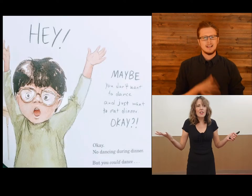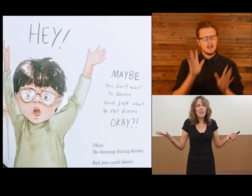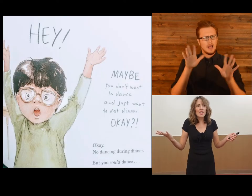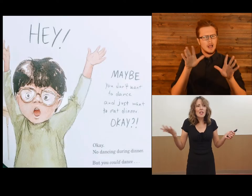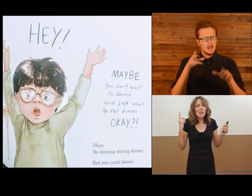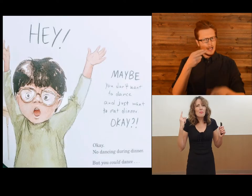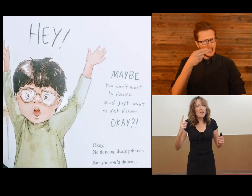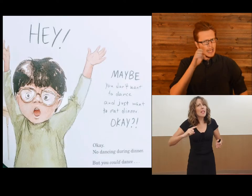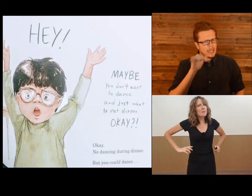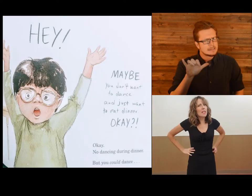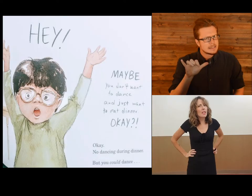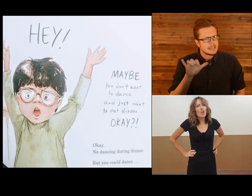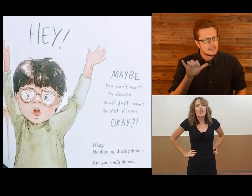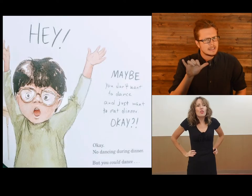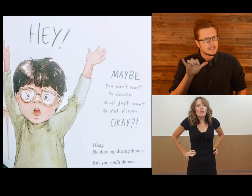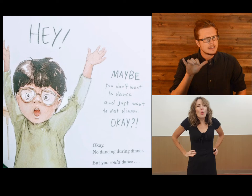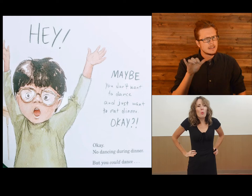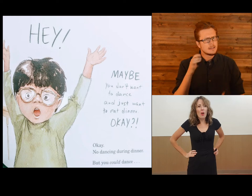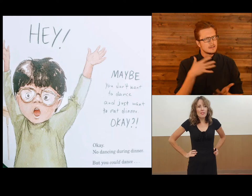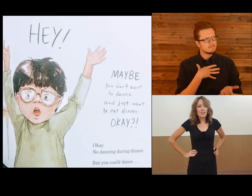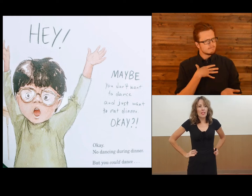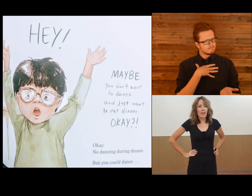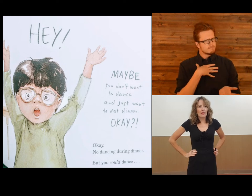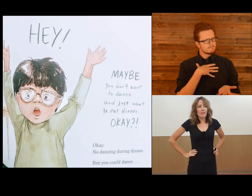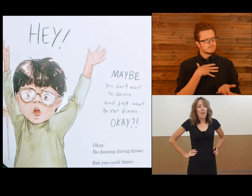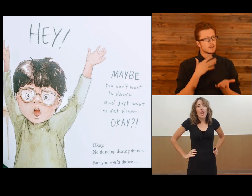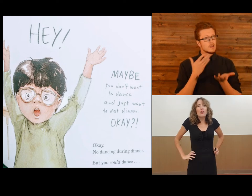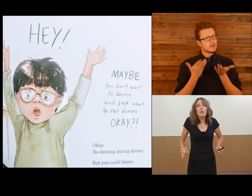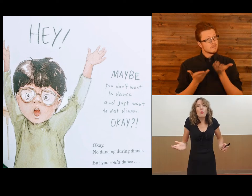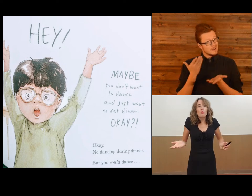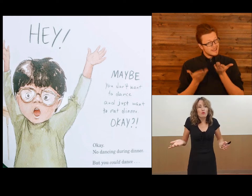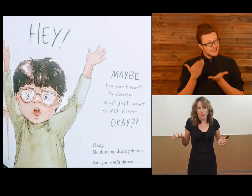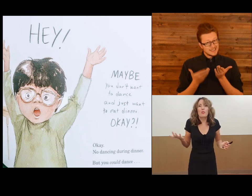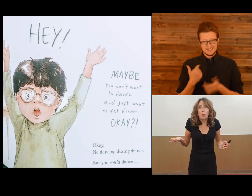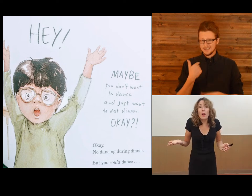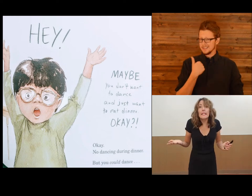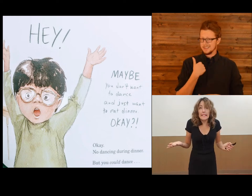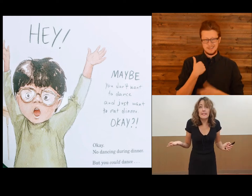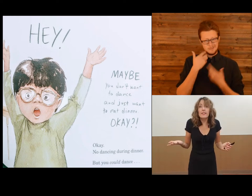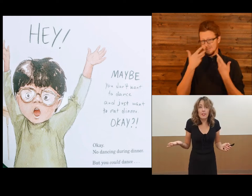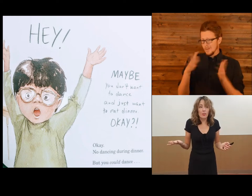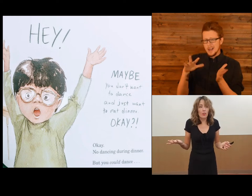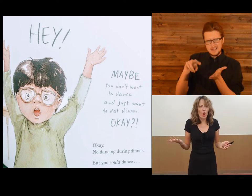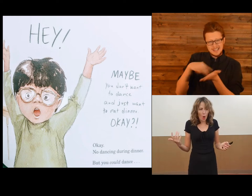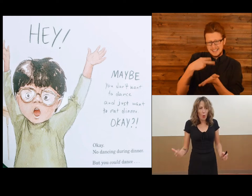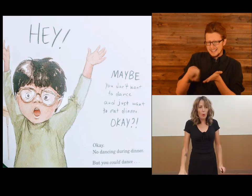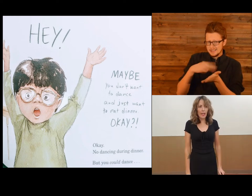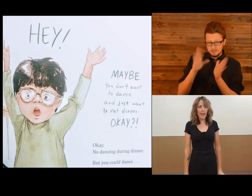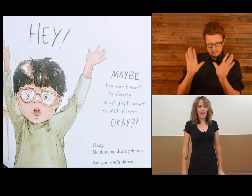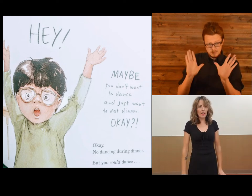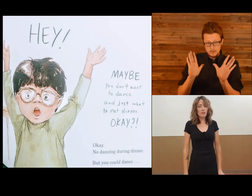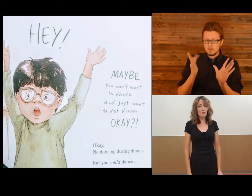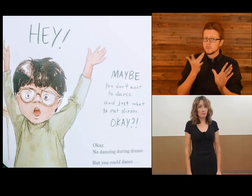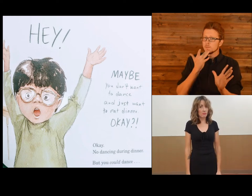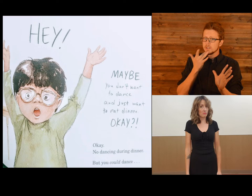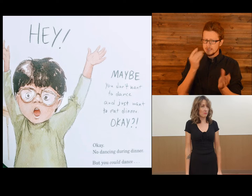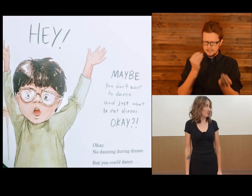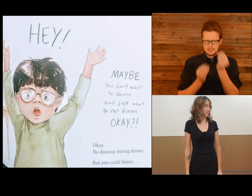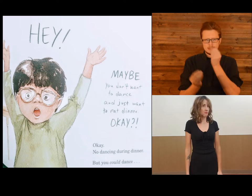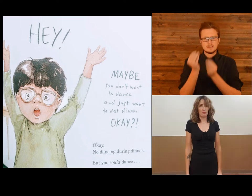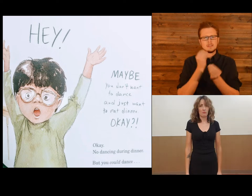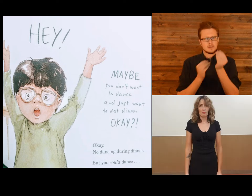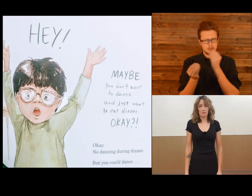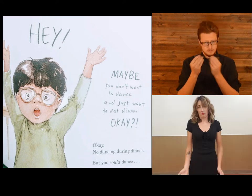Hey, maybe you don't want to dance and you just want to eat dinner, okay?